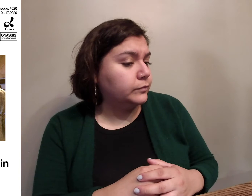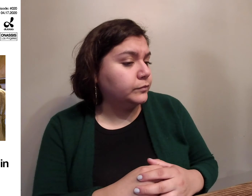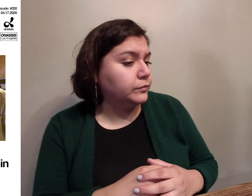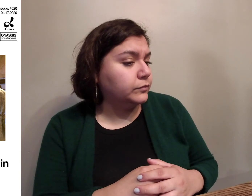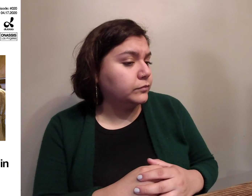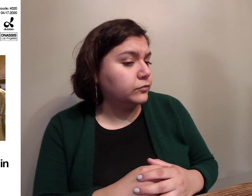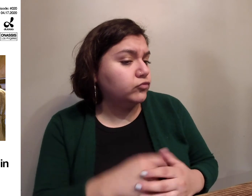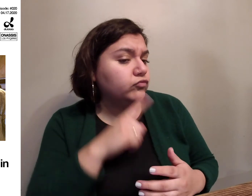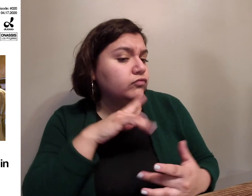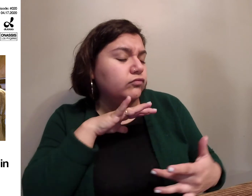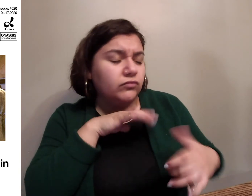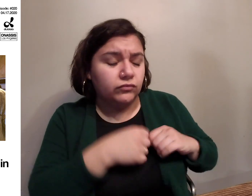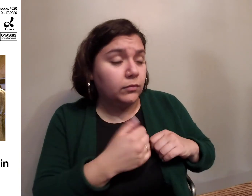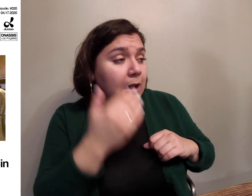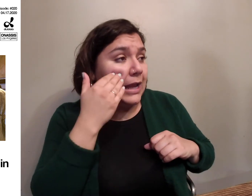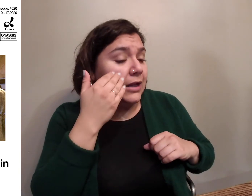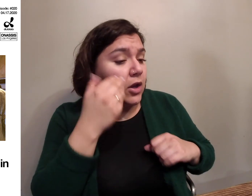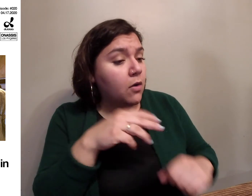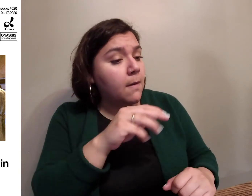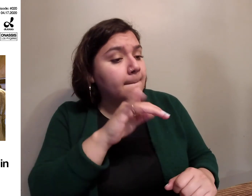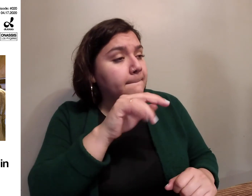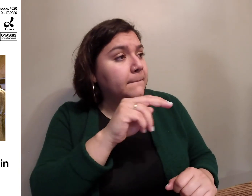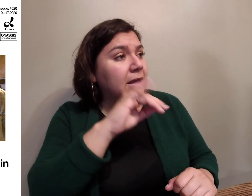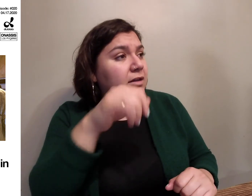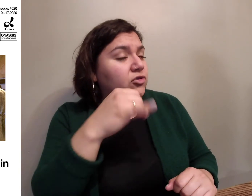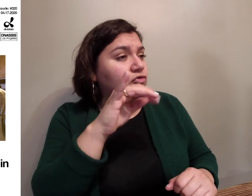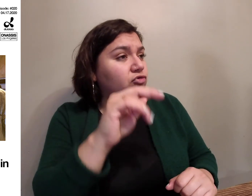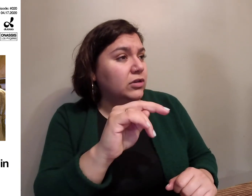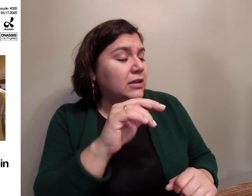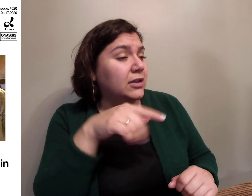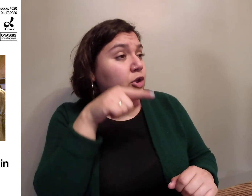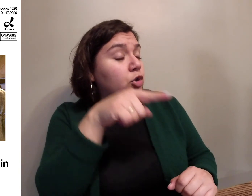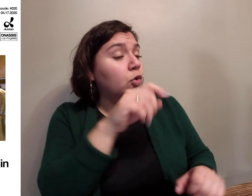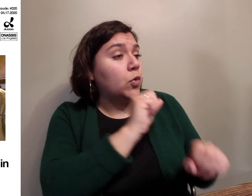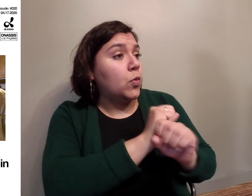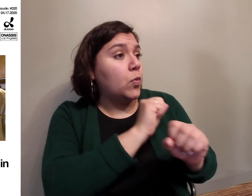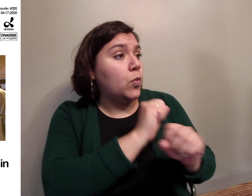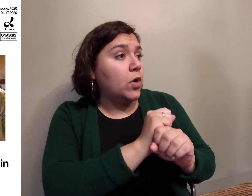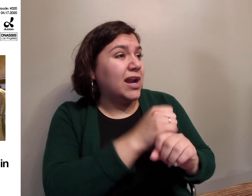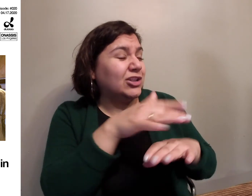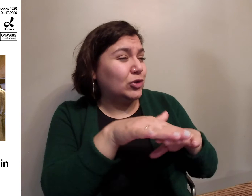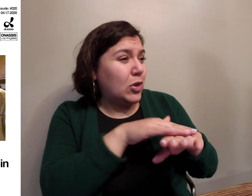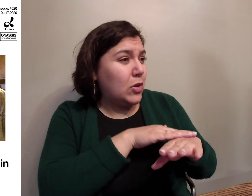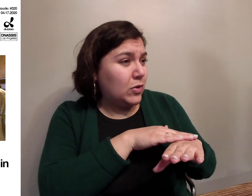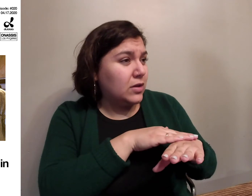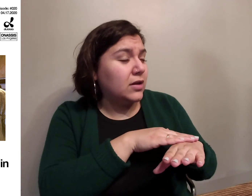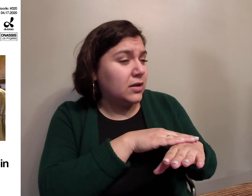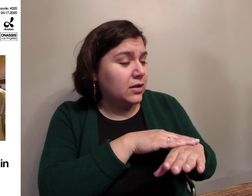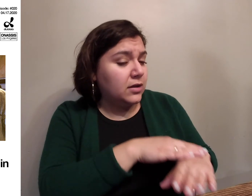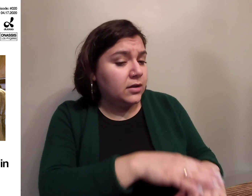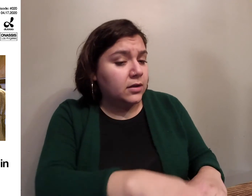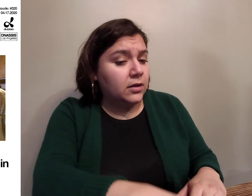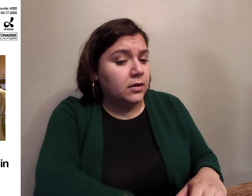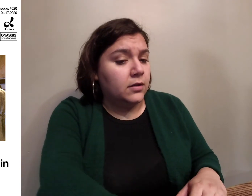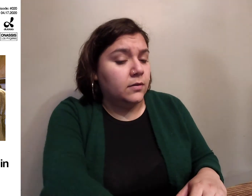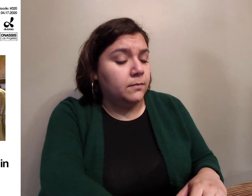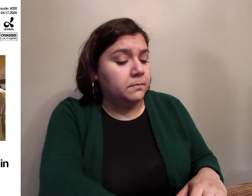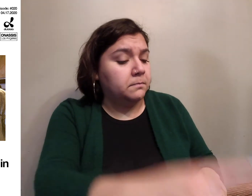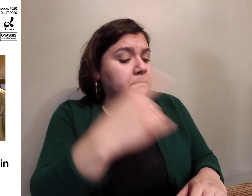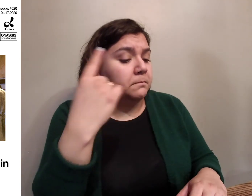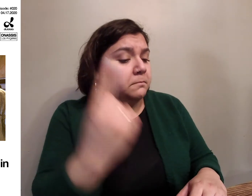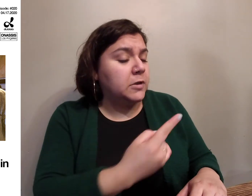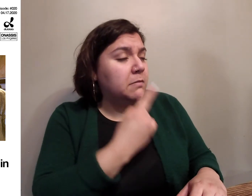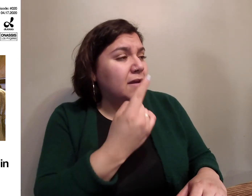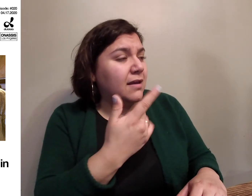that in closing, you work very, very slowly, and it's something that I must say